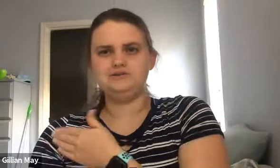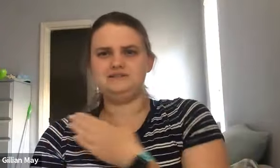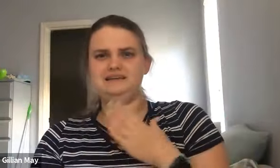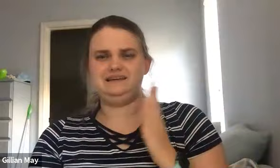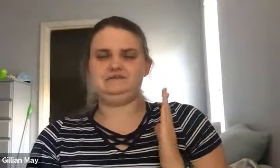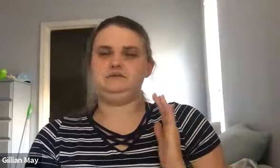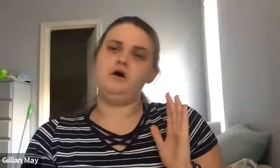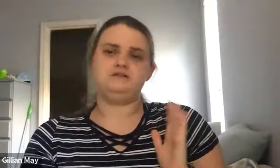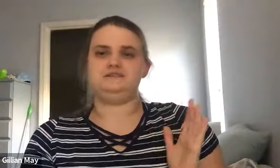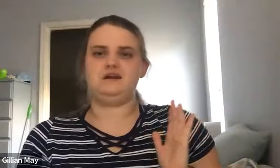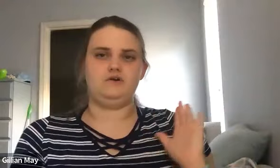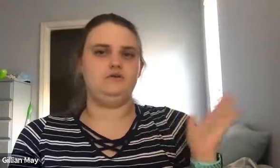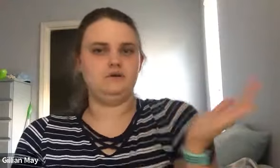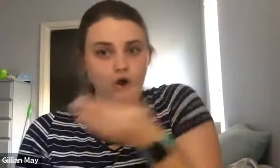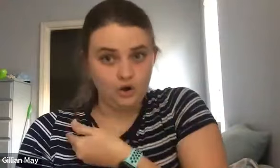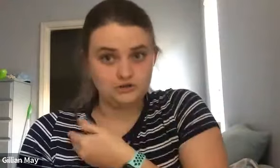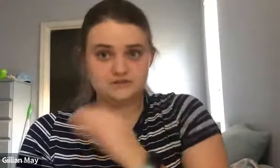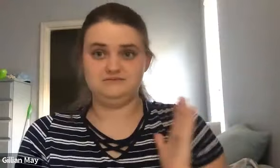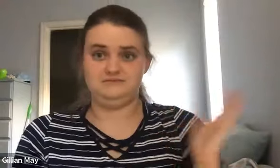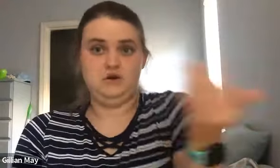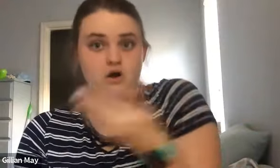ours. Like ours is kind of ours.